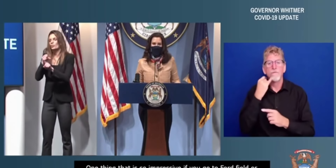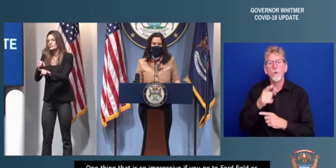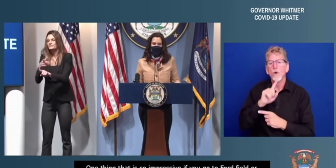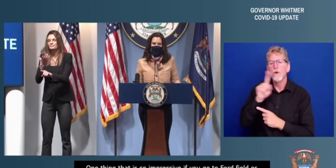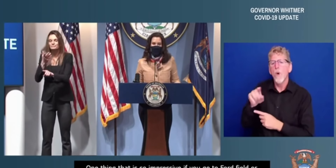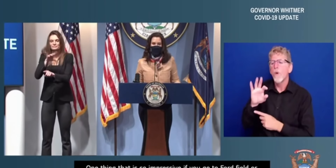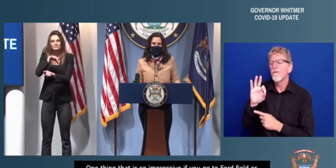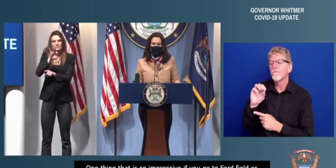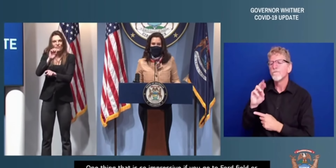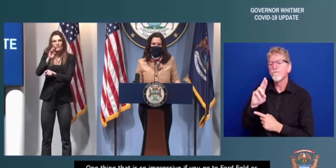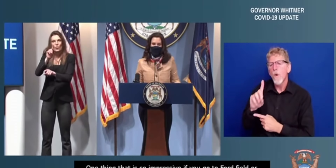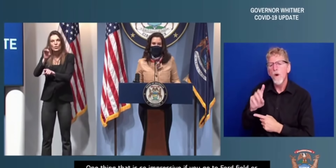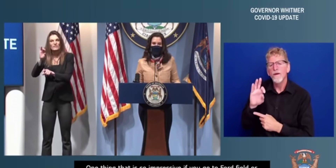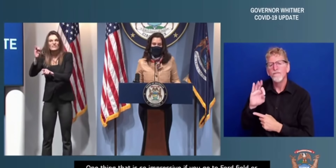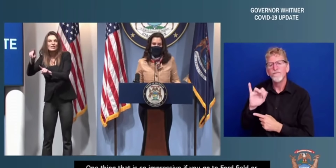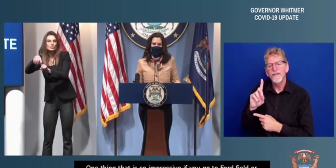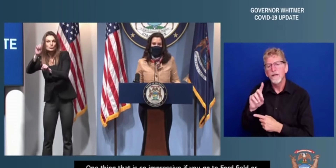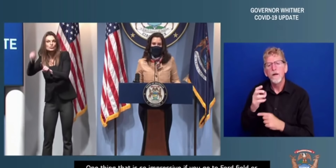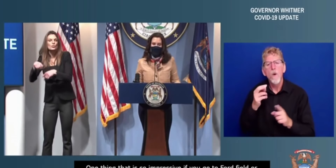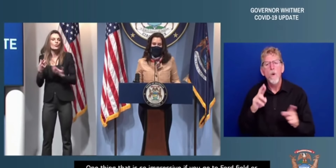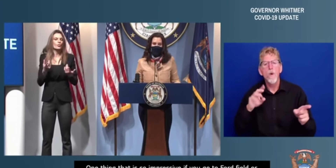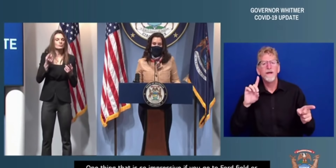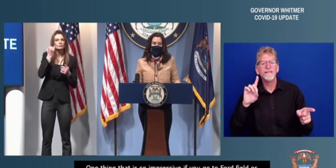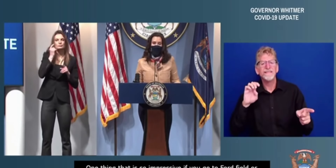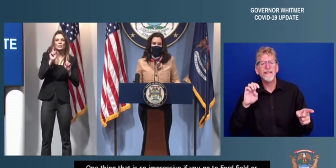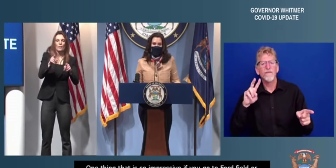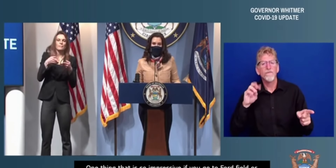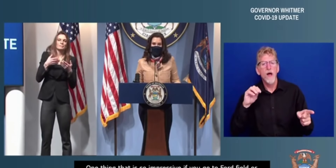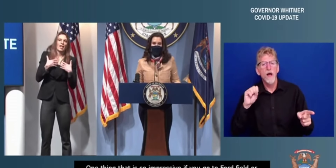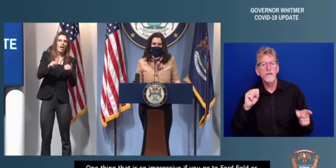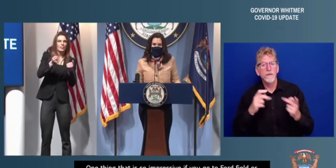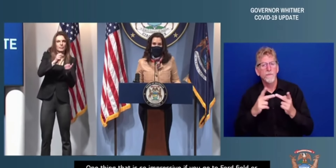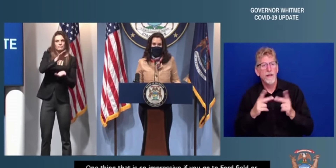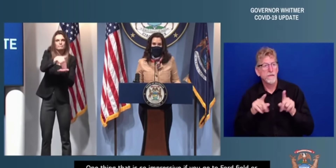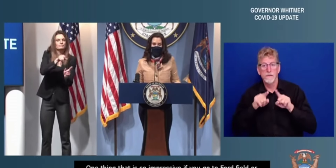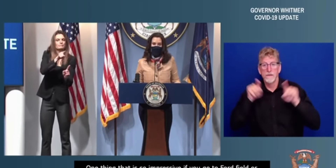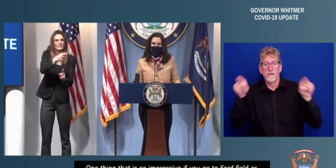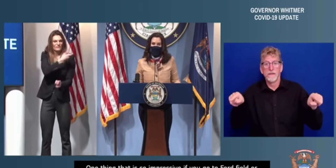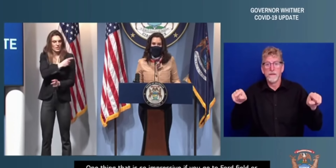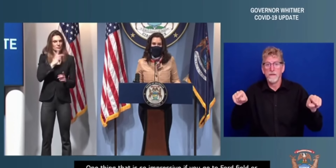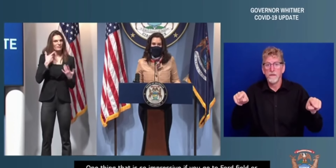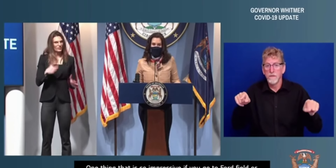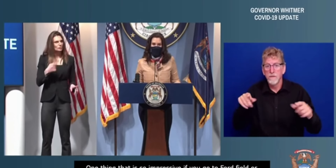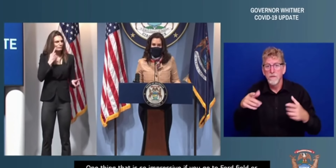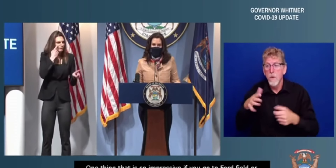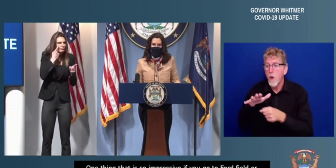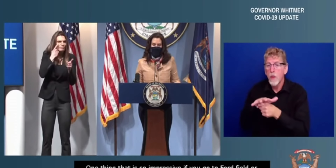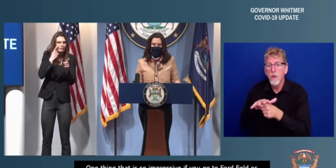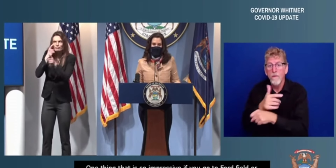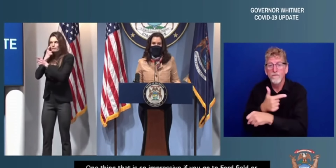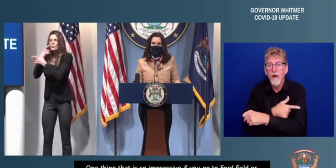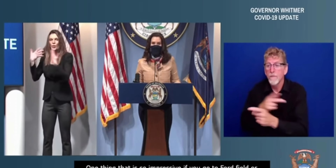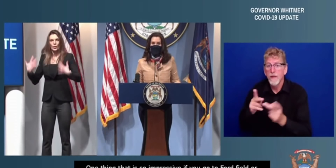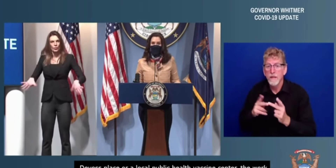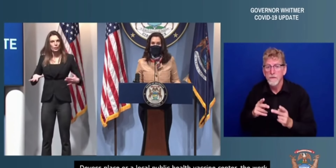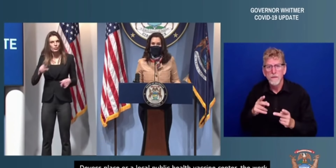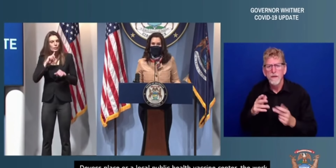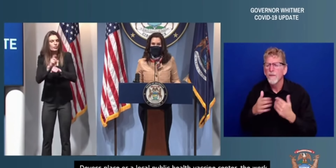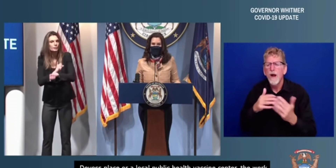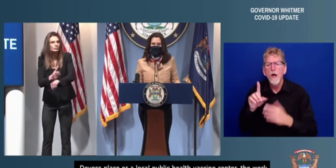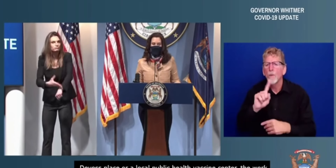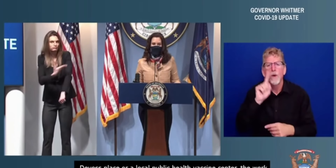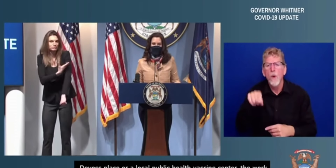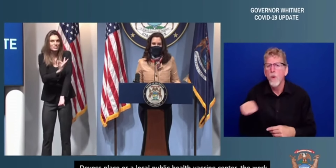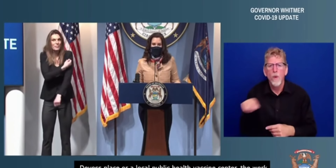public health vaccine center, the work is happening and we are making great progress. We just need